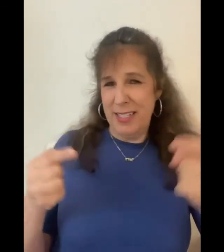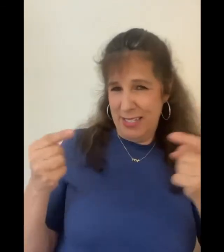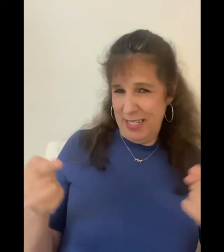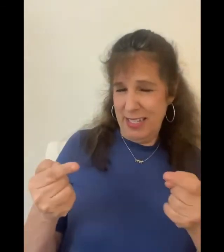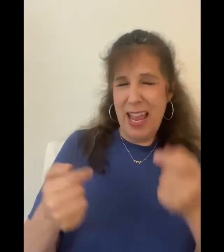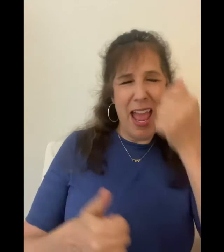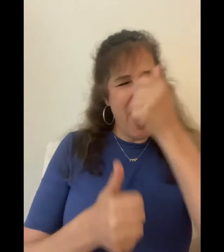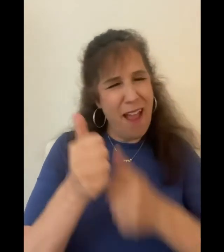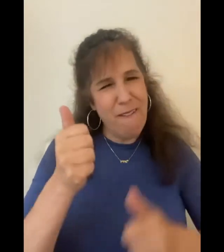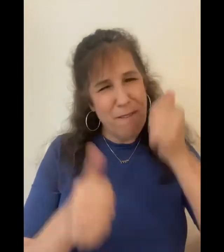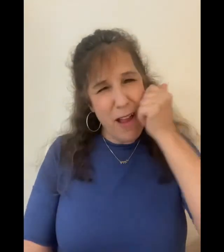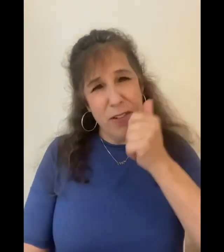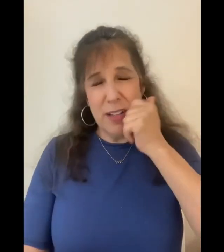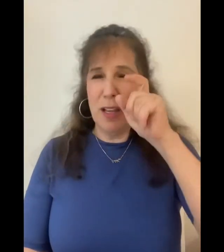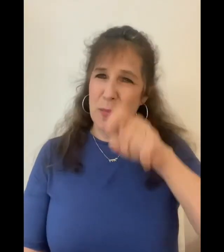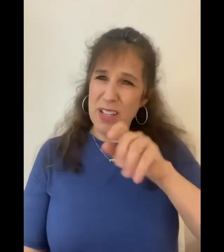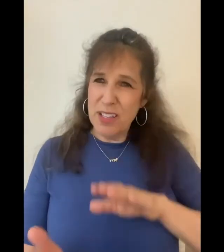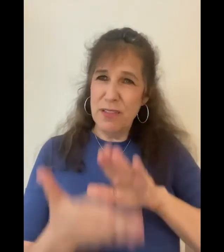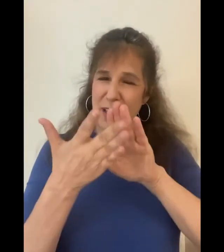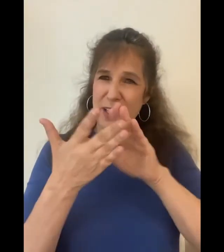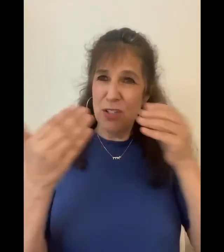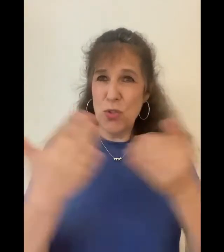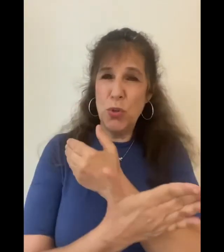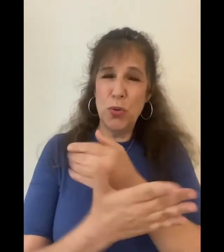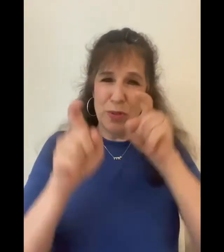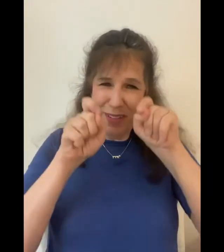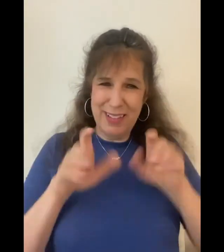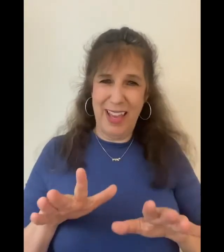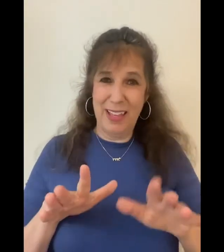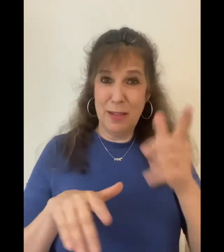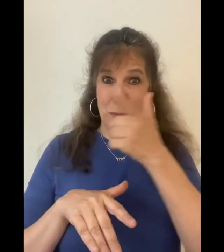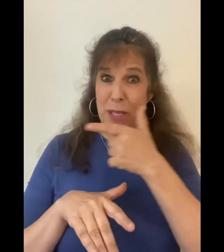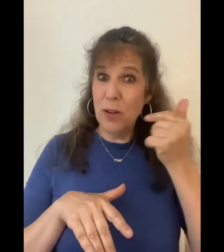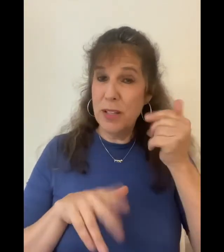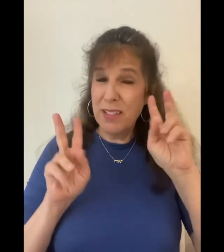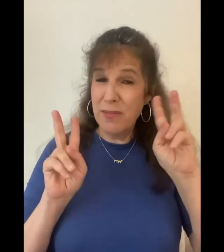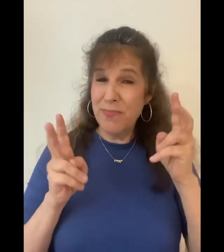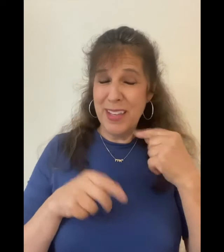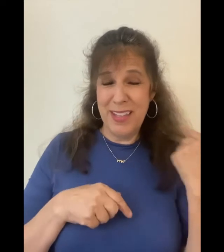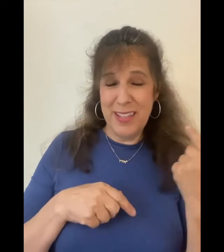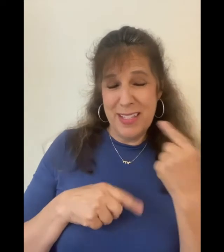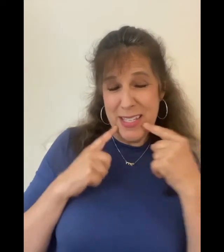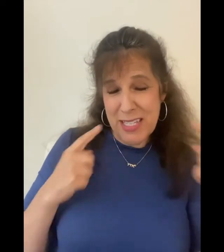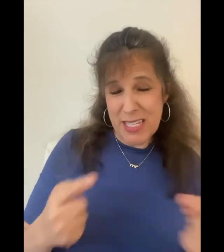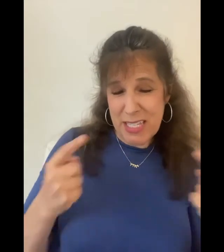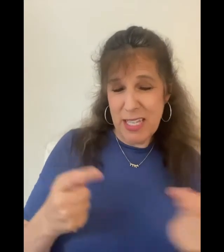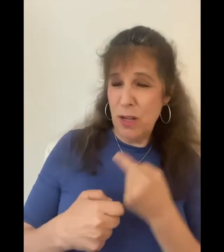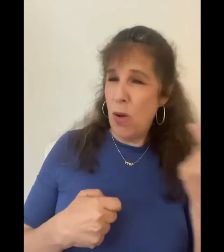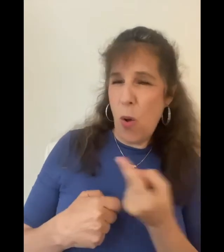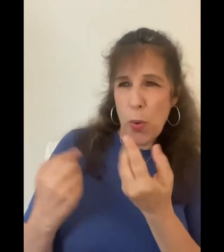trial. Because of these words, that the sin always awaits at an opening. You can't just once win